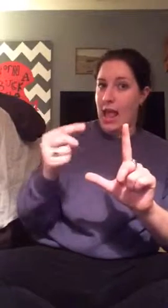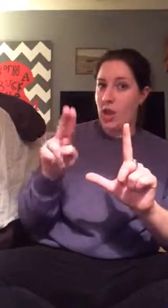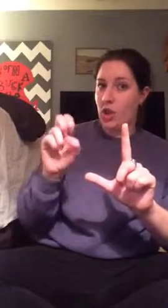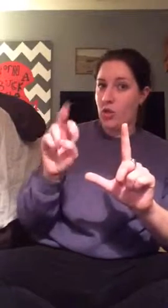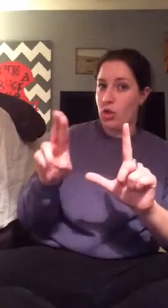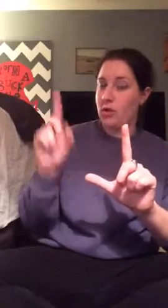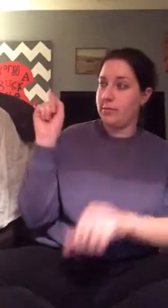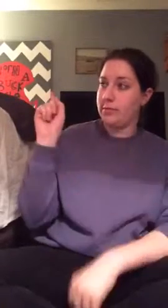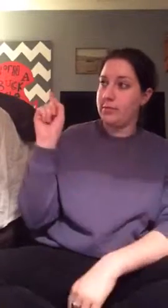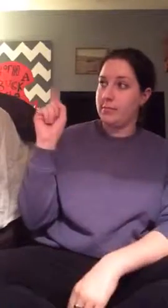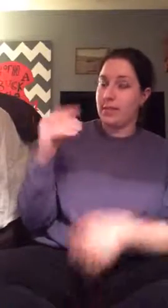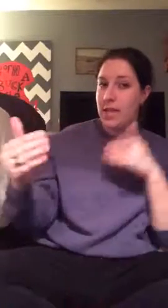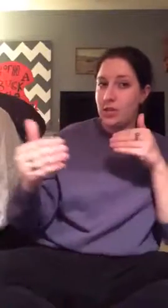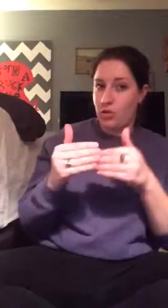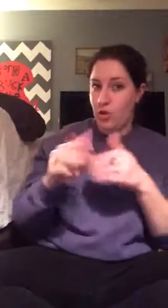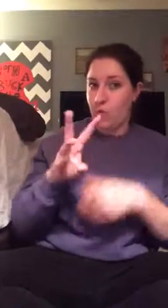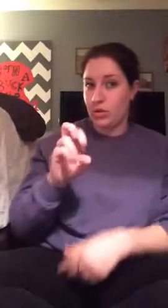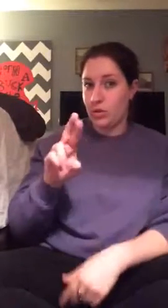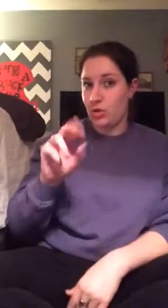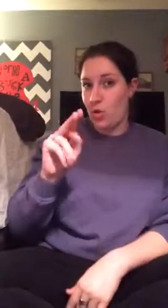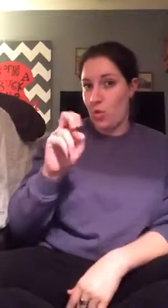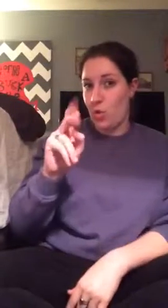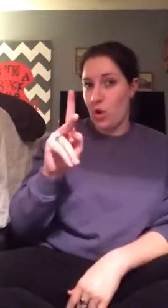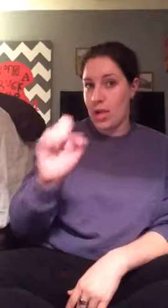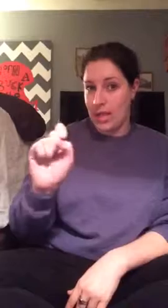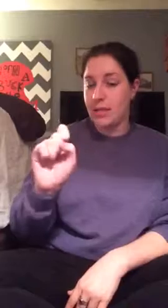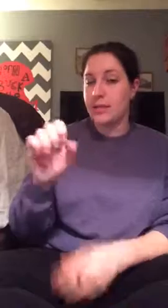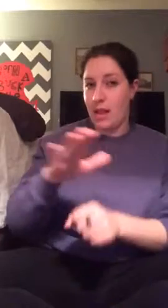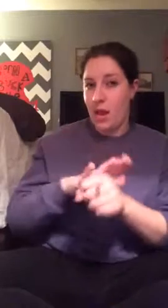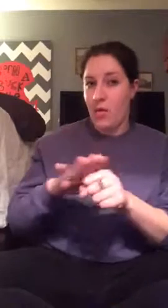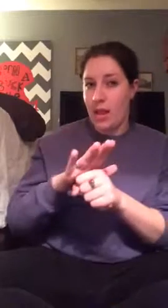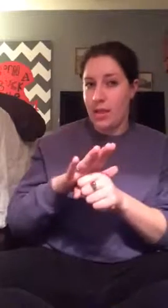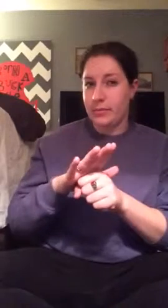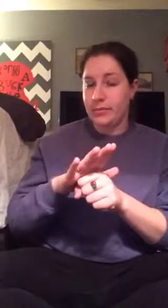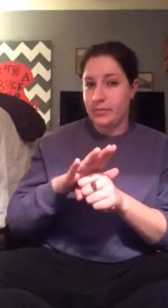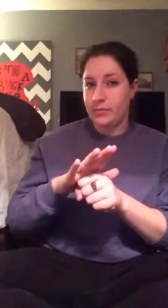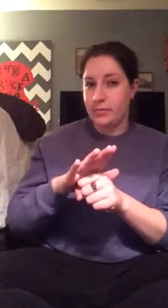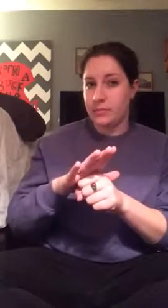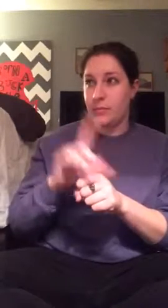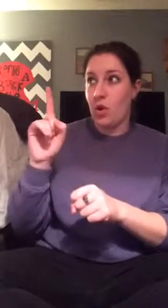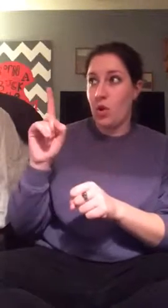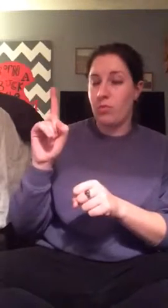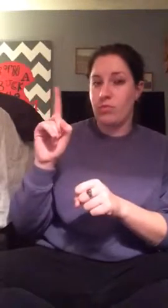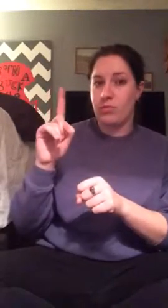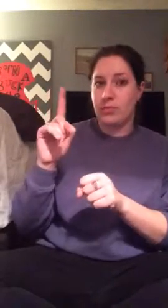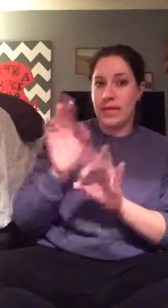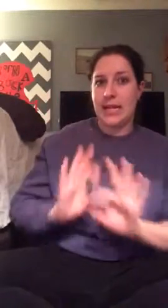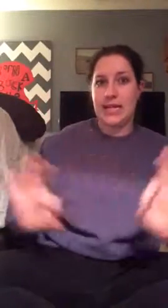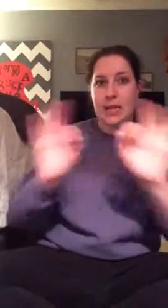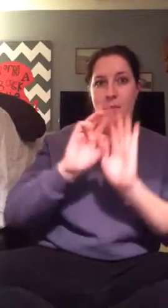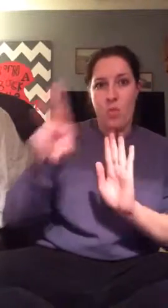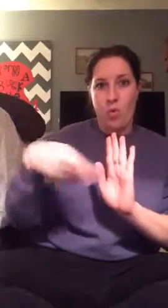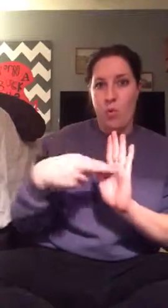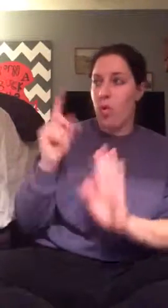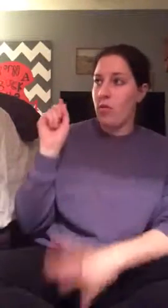close proximity to Wernicke's area and the primary visual cortex. So it plays an extremely important role in integrating the letter